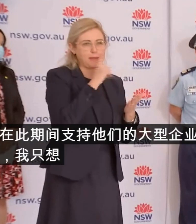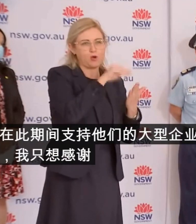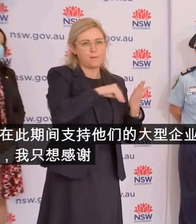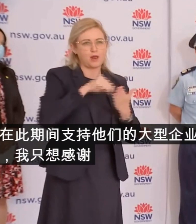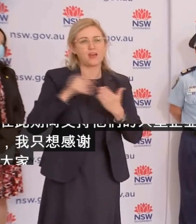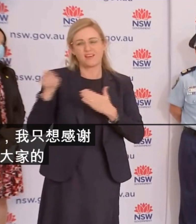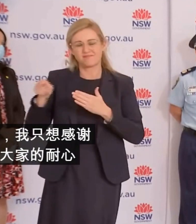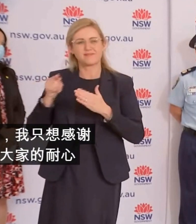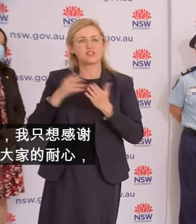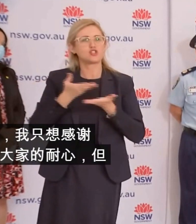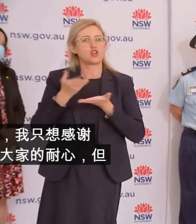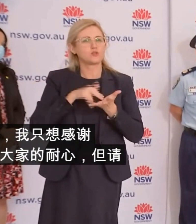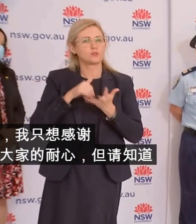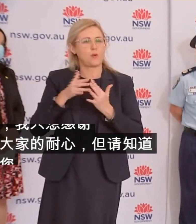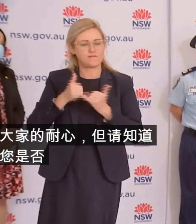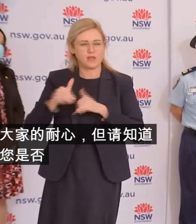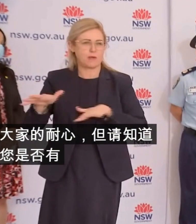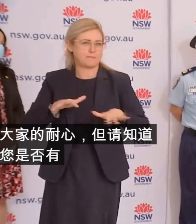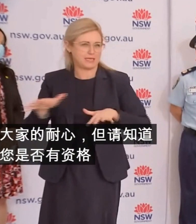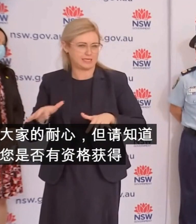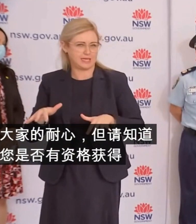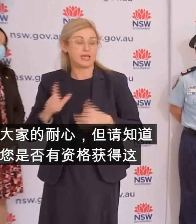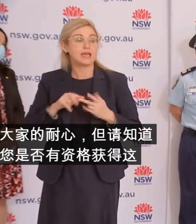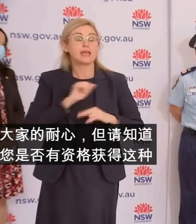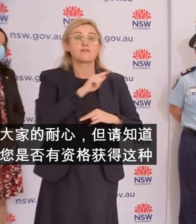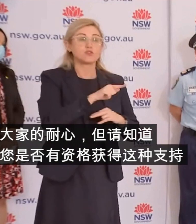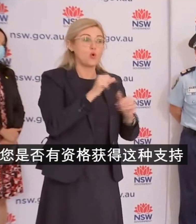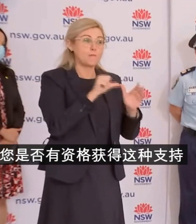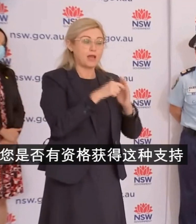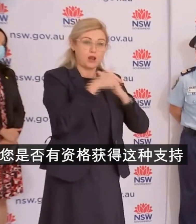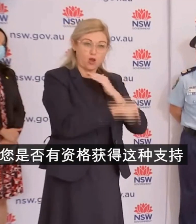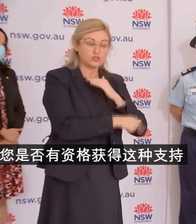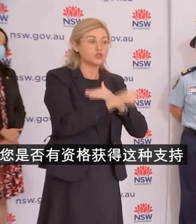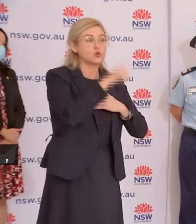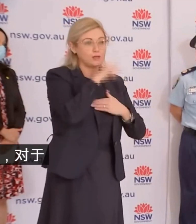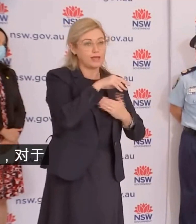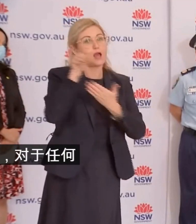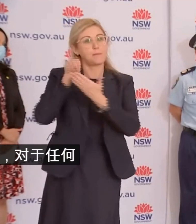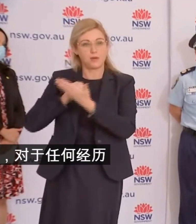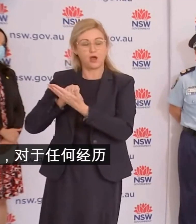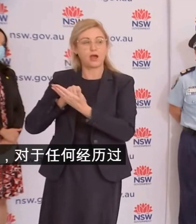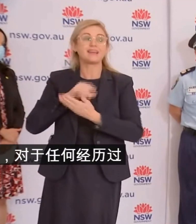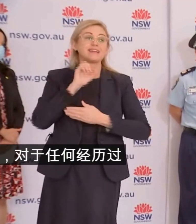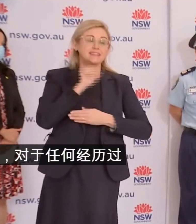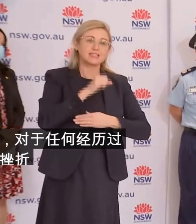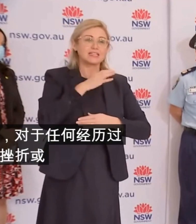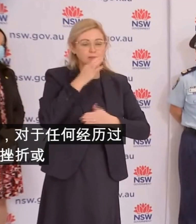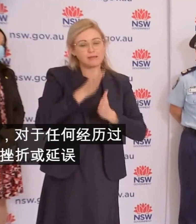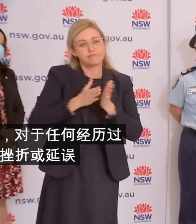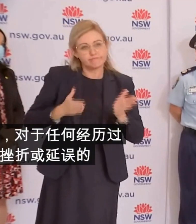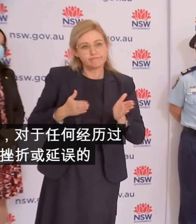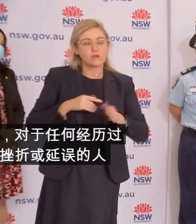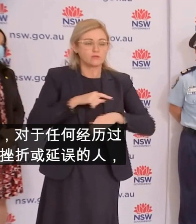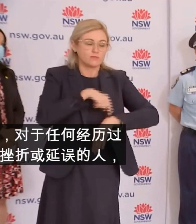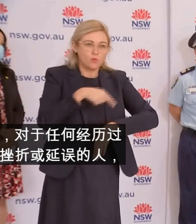I just want to thank everybody for their patience. But please know, if you're eligible to get that support, you will. And for anyone who's experienced